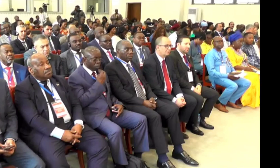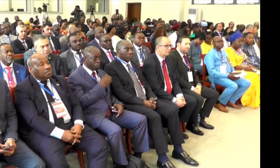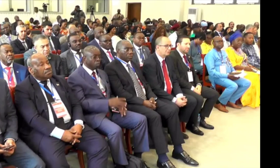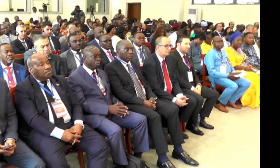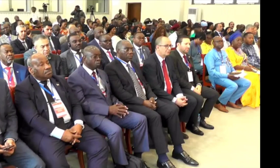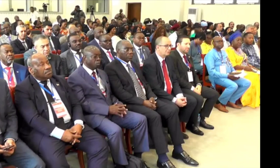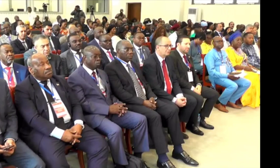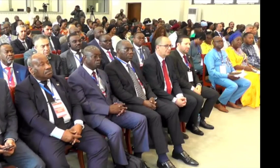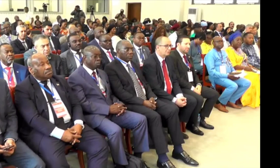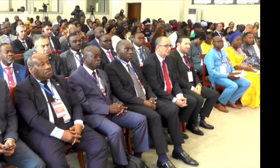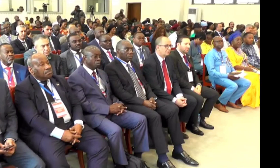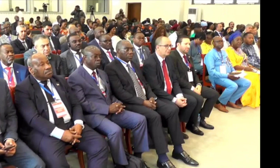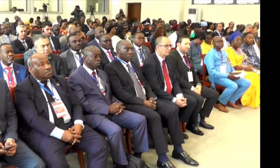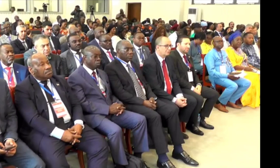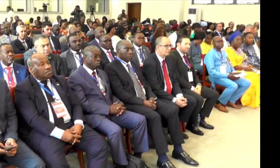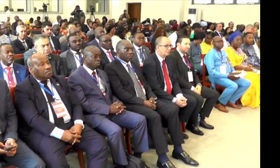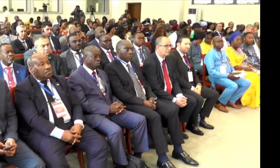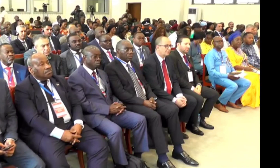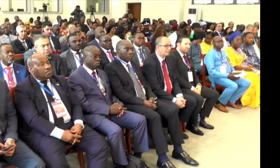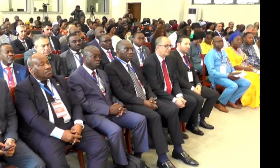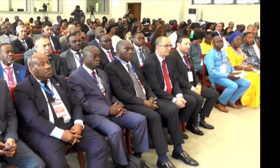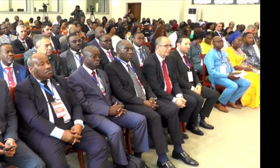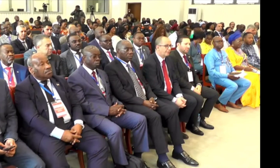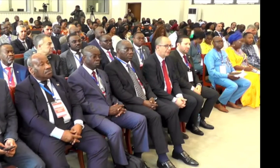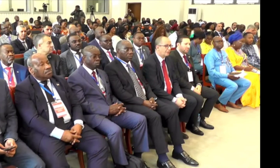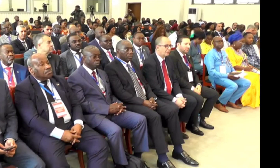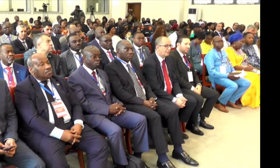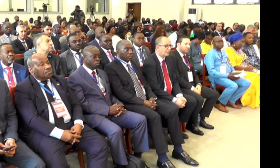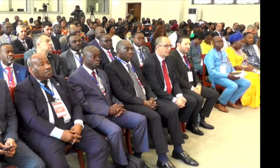President of Sierra Leone,